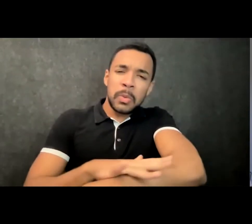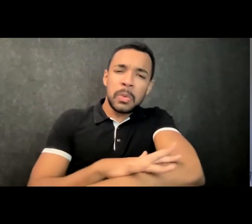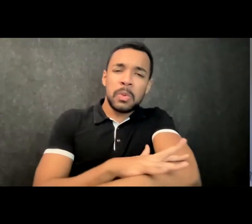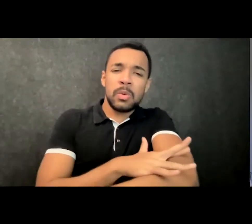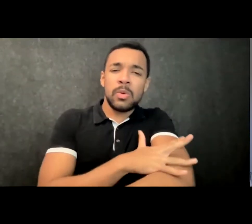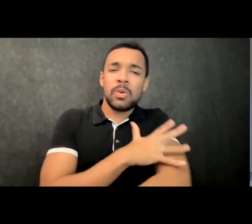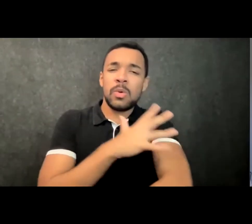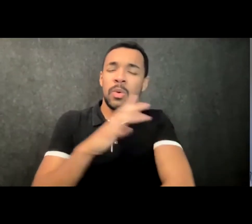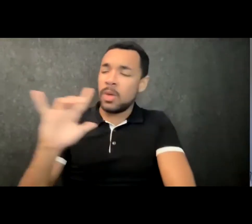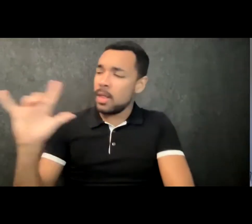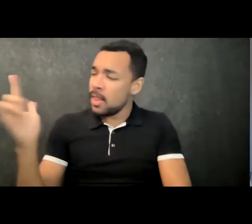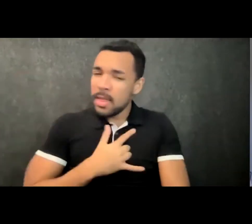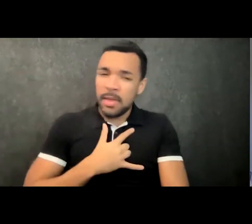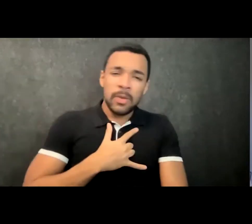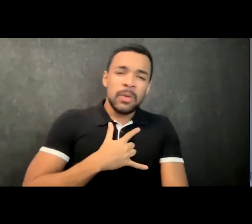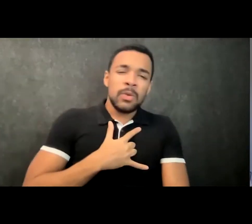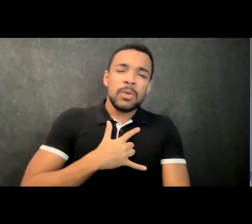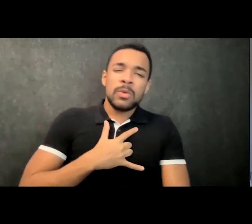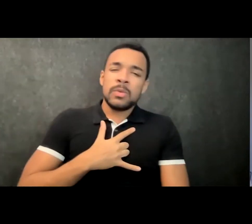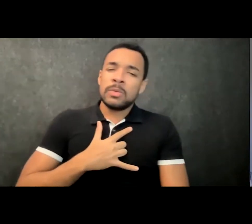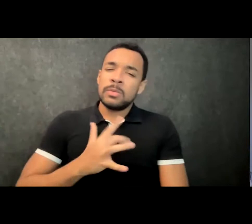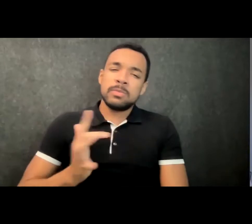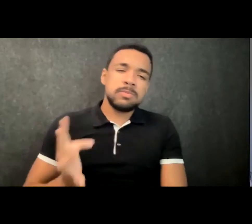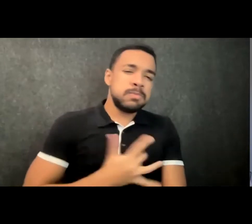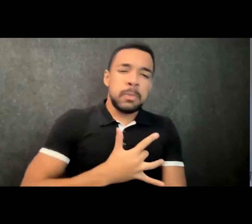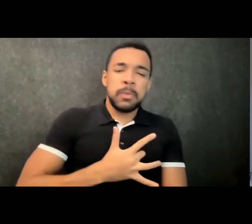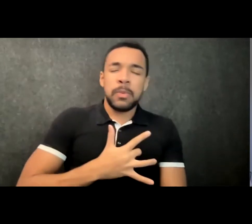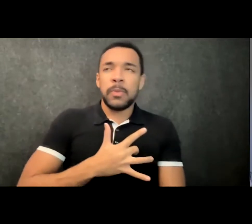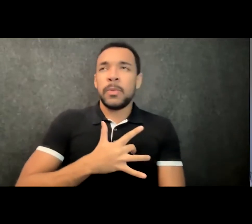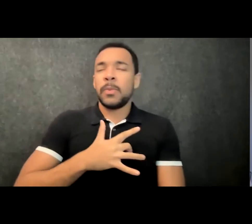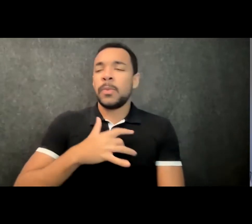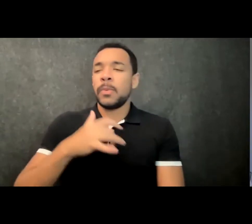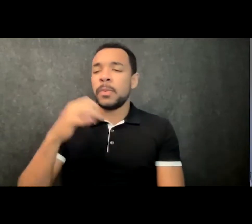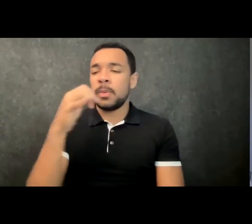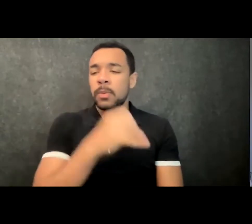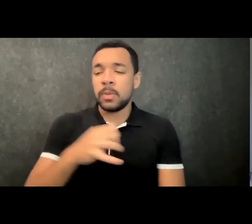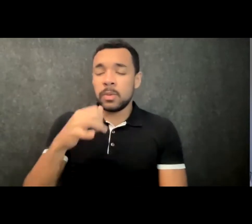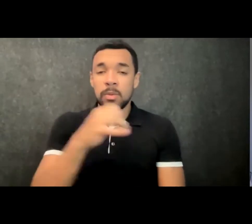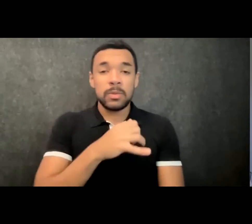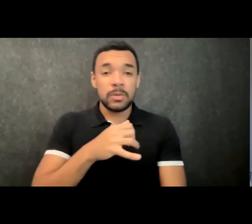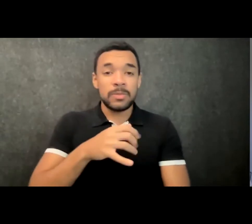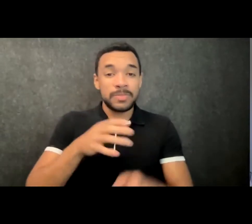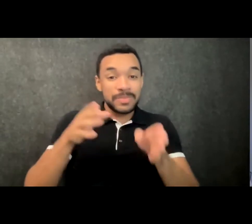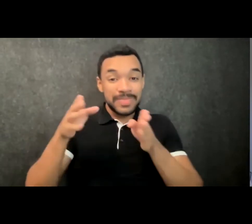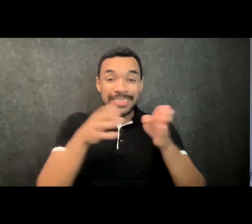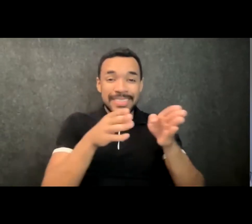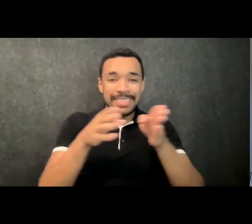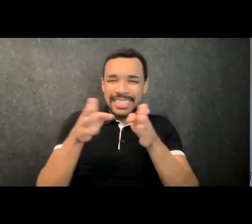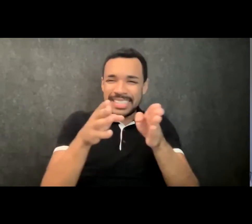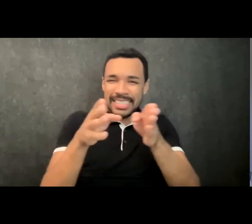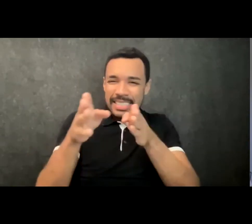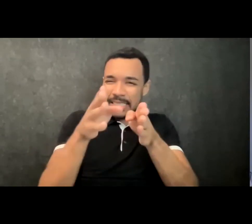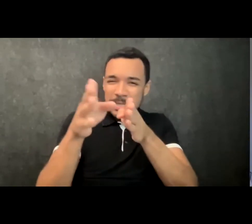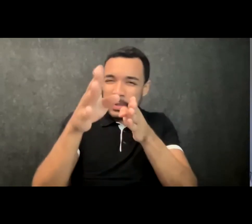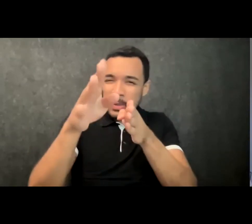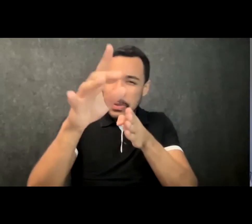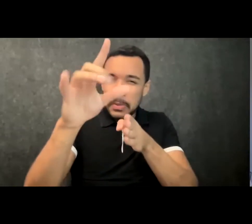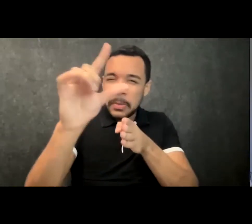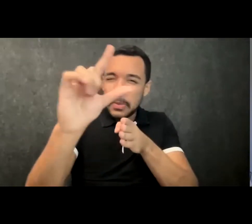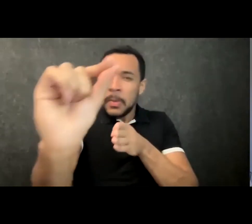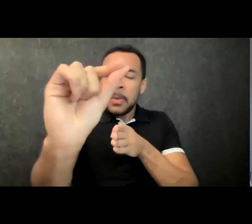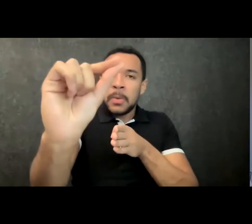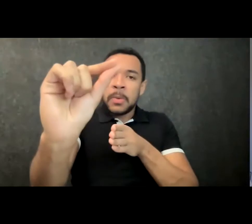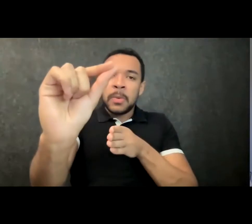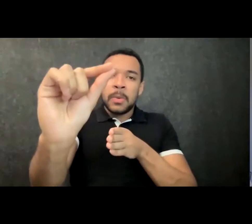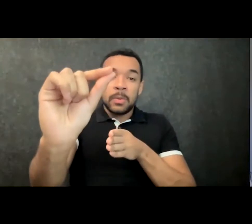settles my stomach. At the end of this desert road, or maybe in the expanse of its middle, I